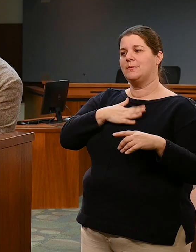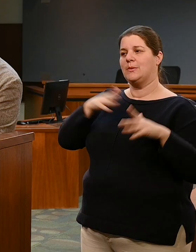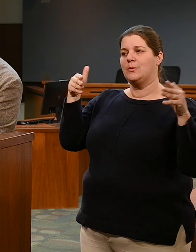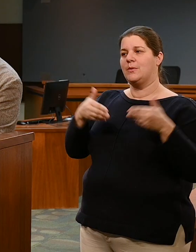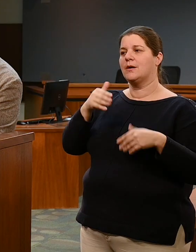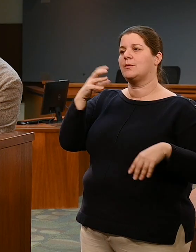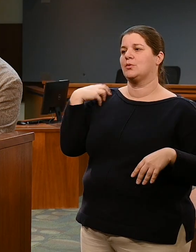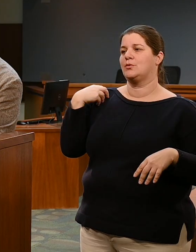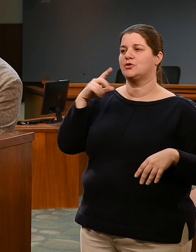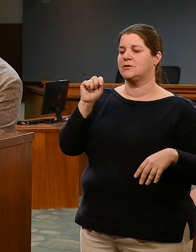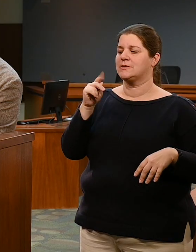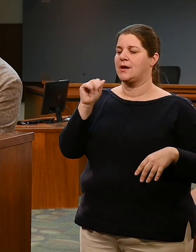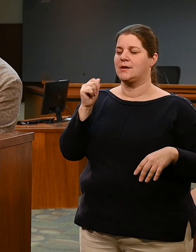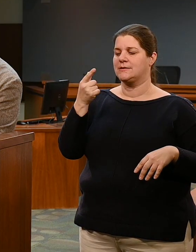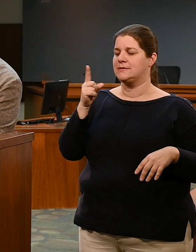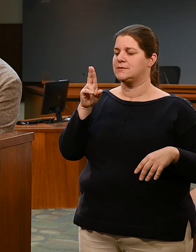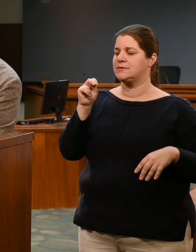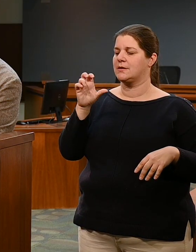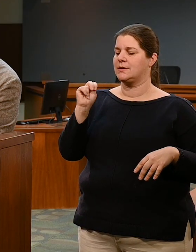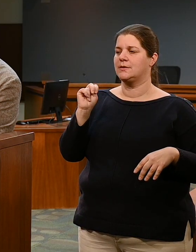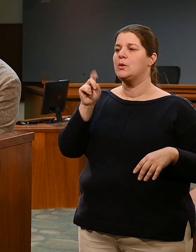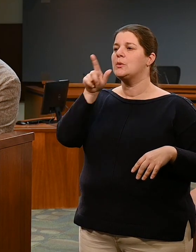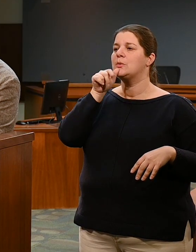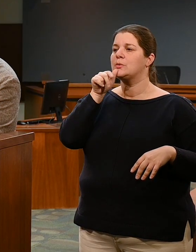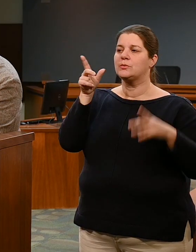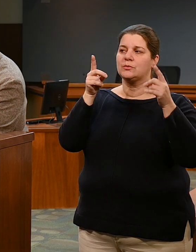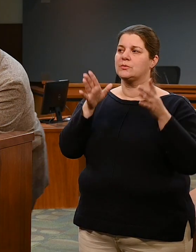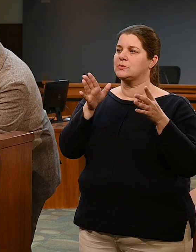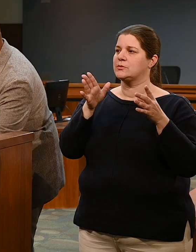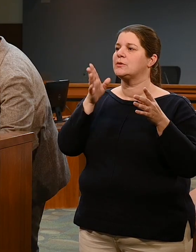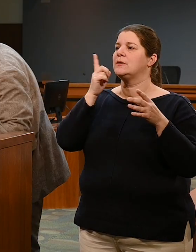Tagana Duncan, who is the Executive Director of Stepping Towards a New Destiny.